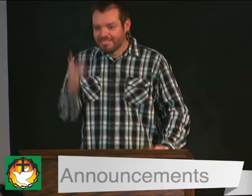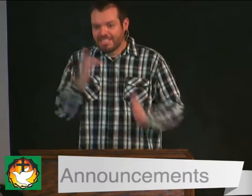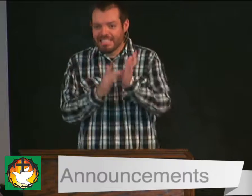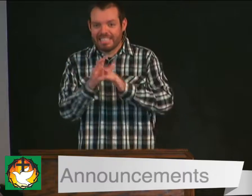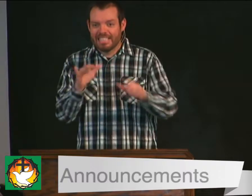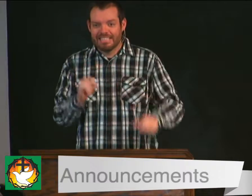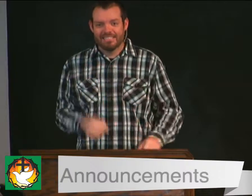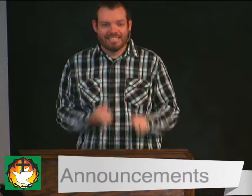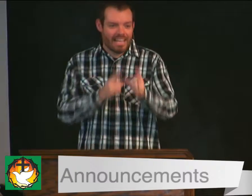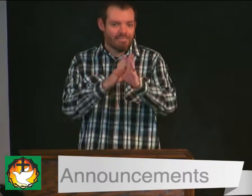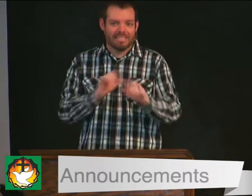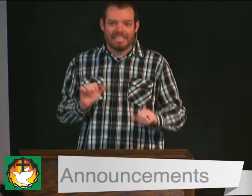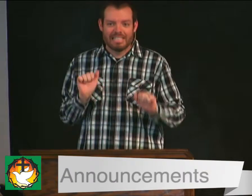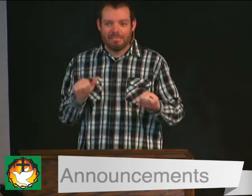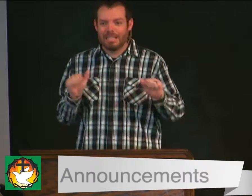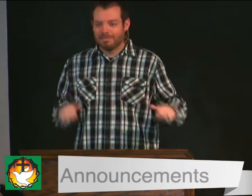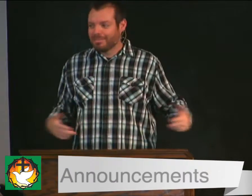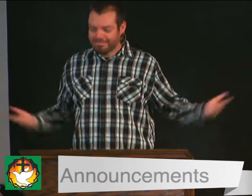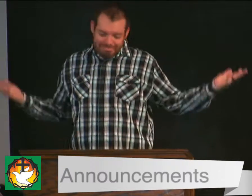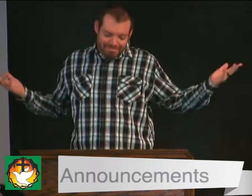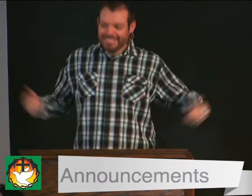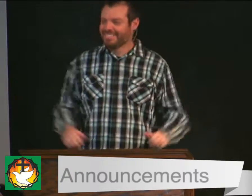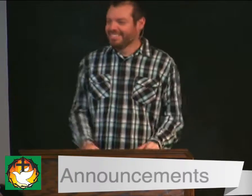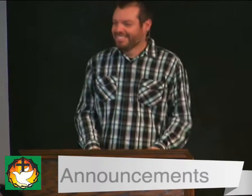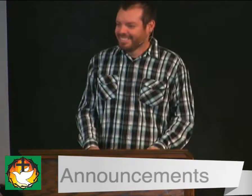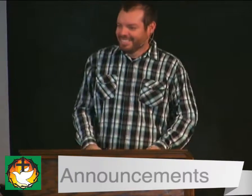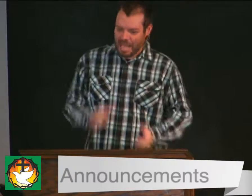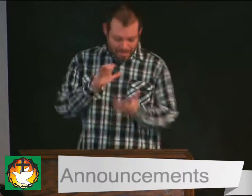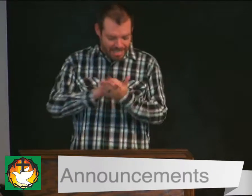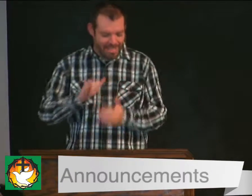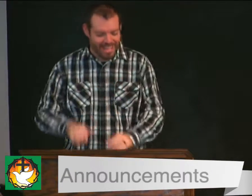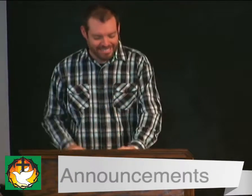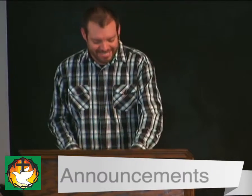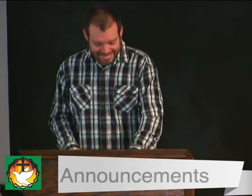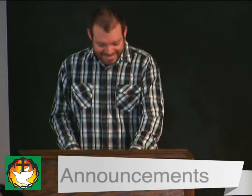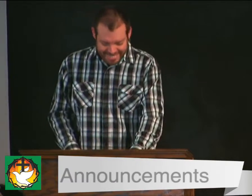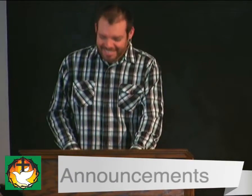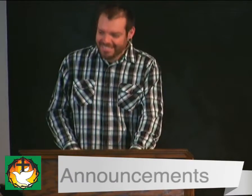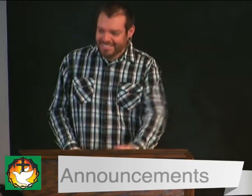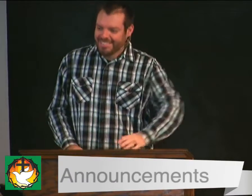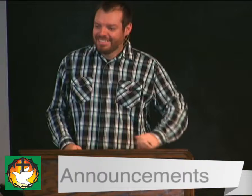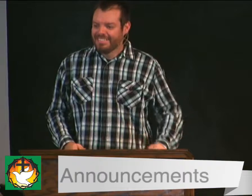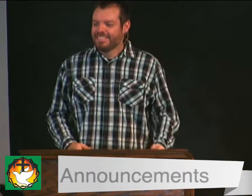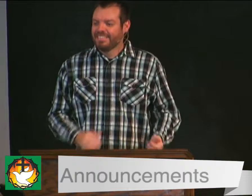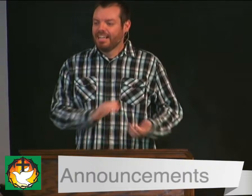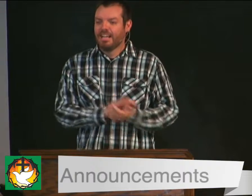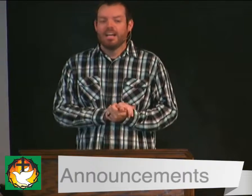Hey, Jesus did it. The disciples did it. It's possible. I believe that.